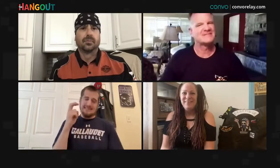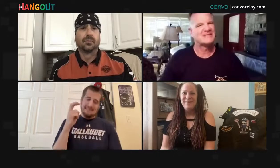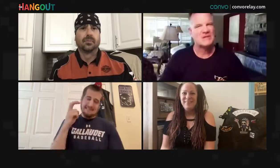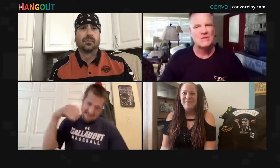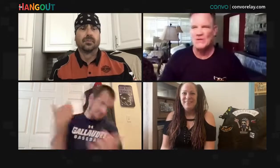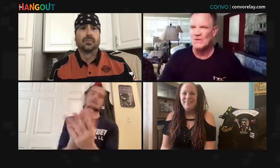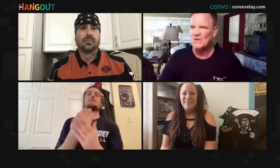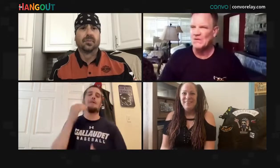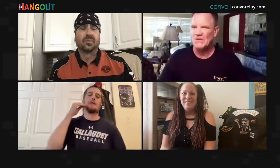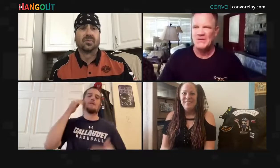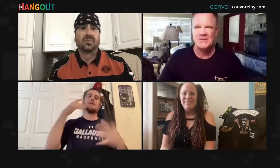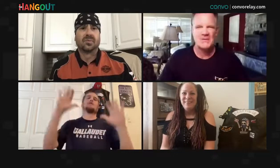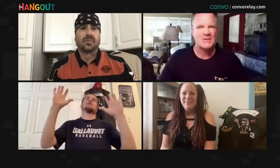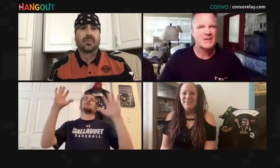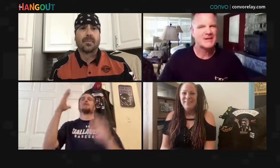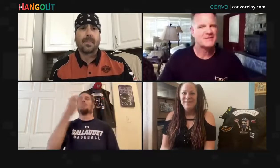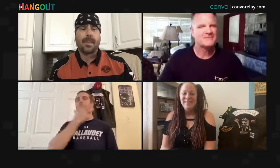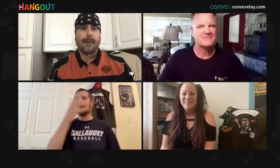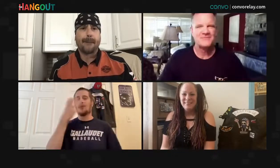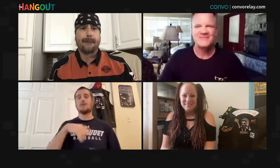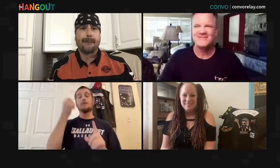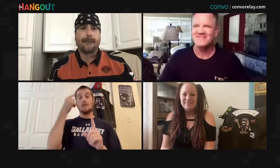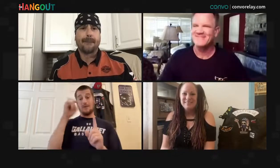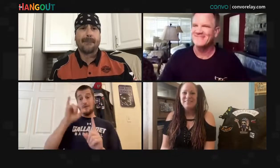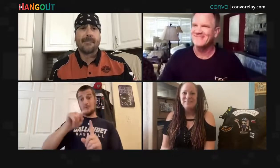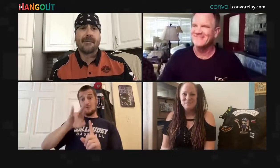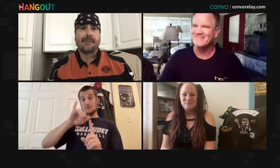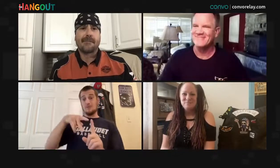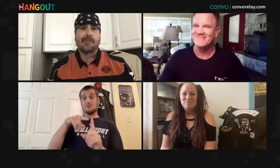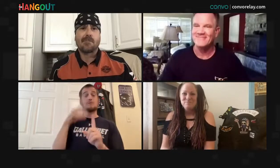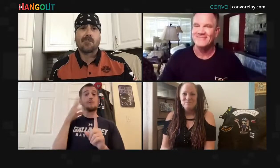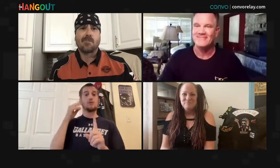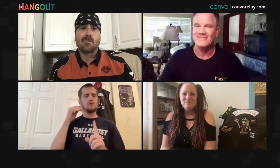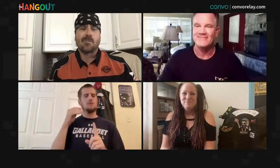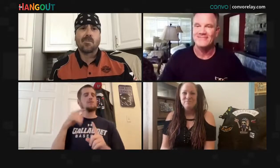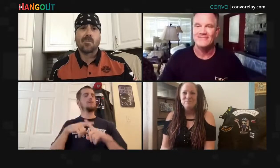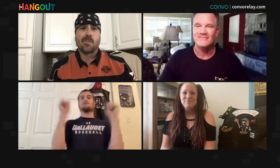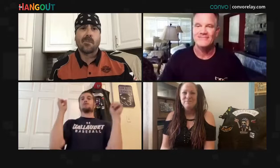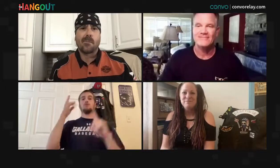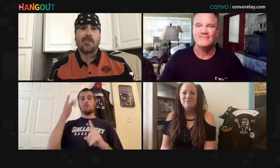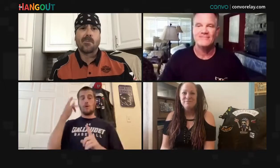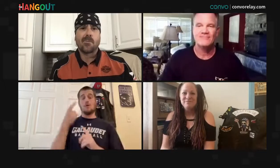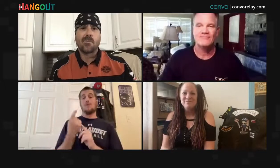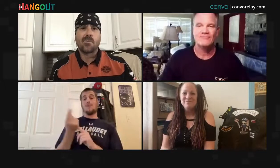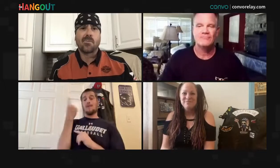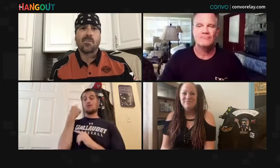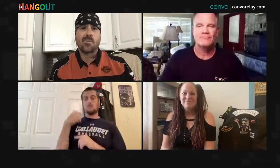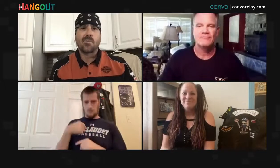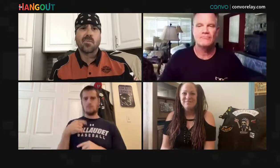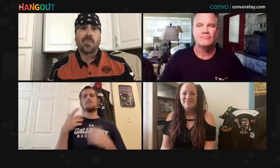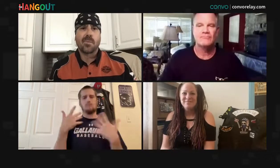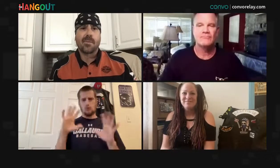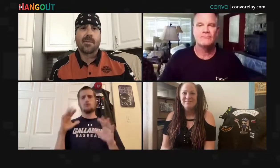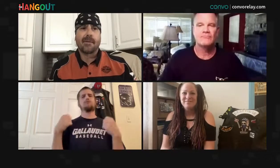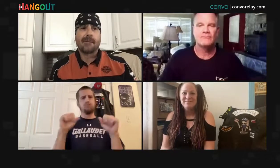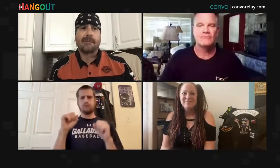I only had an hour. So I kept going and ended up going home, made it all the way over there. And that experience, I got to tell you, was so different than anything